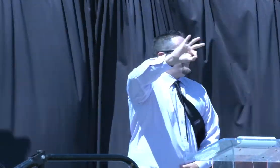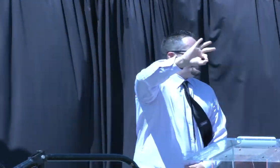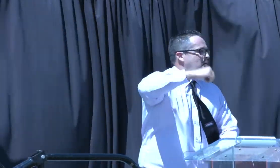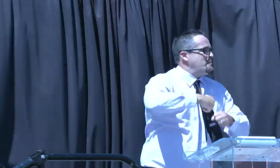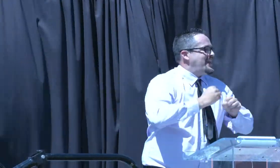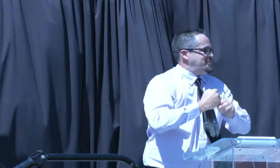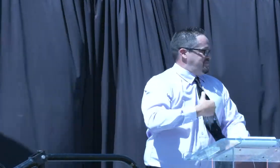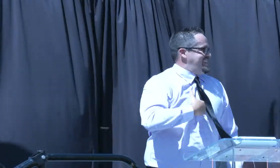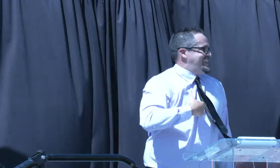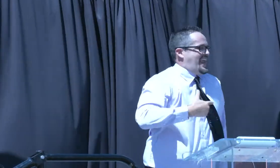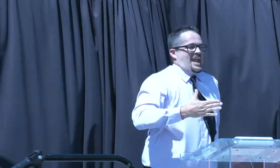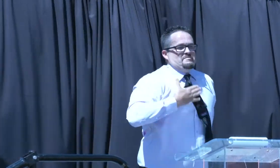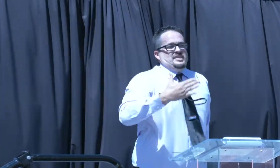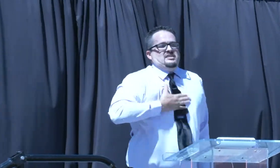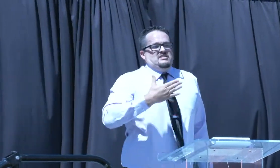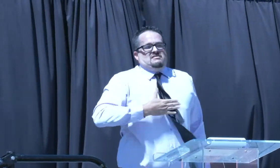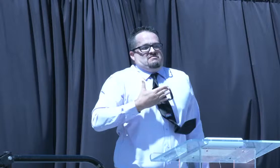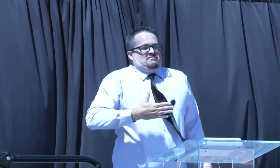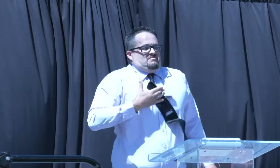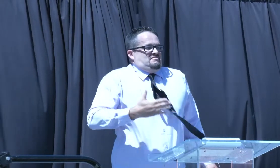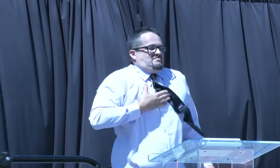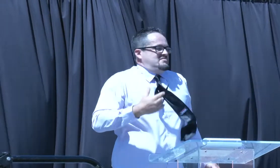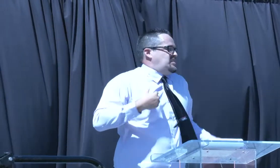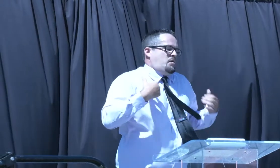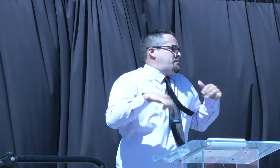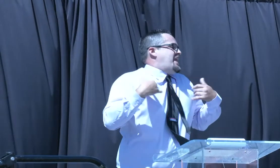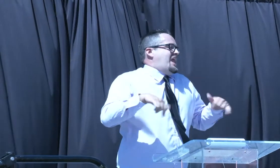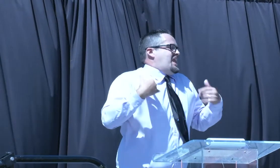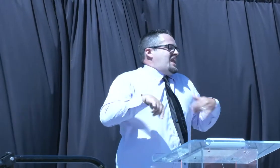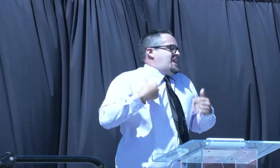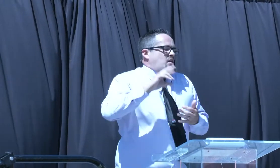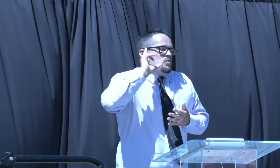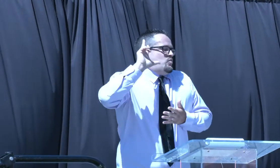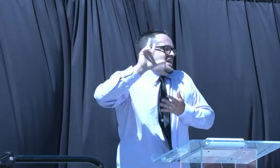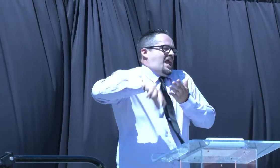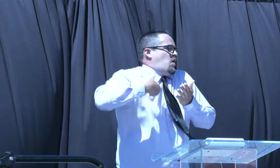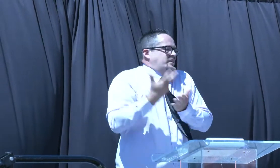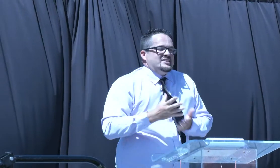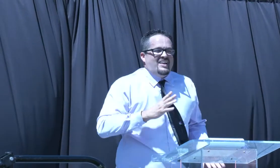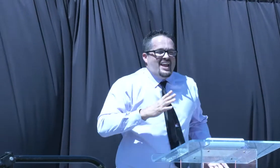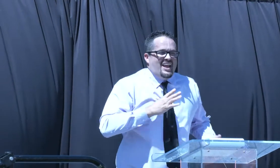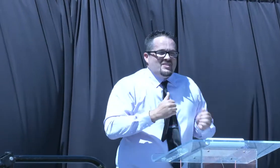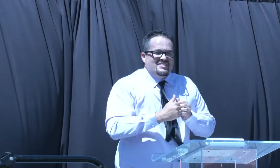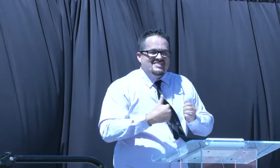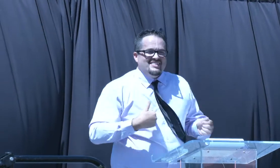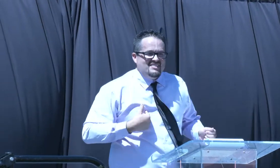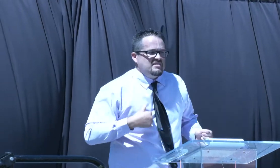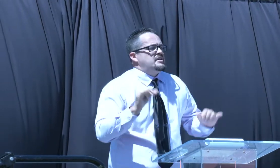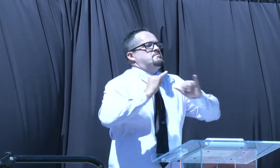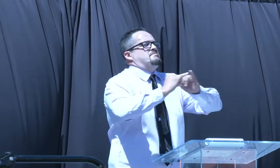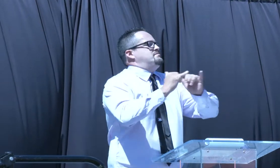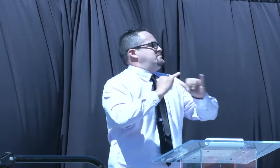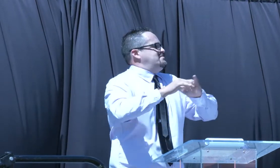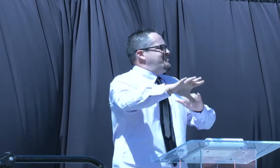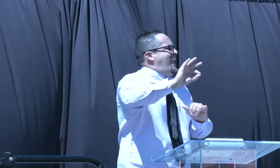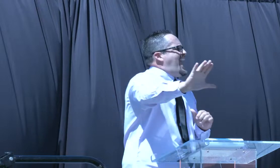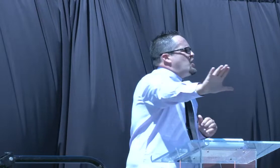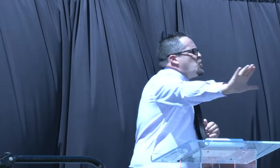Just like I found disc golf that makes me happy, I can play for hours at a time, and I hope